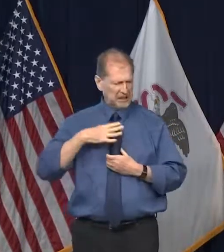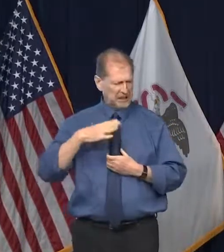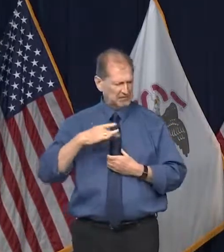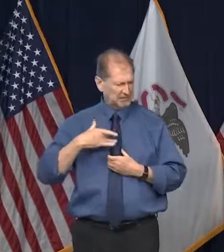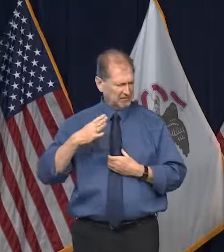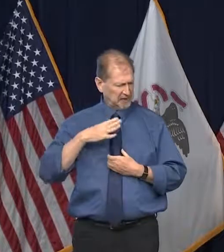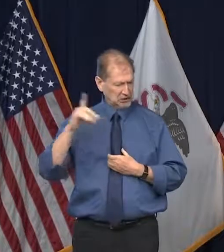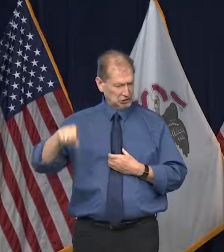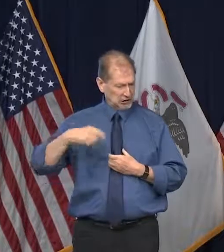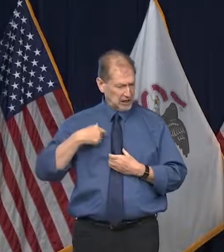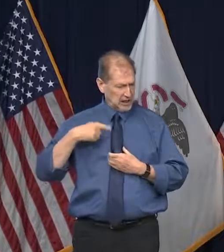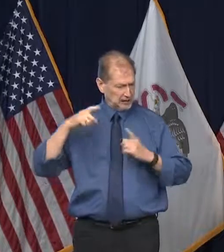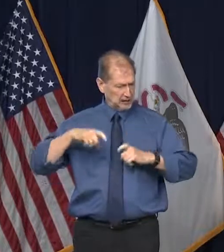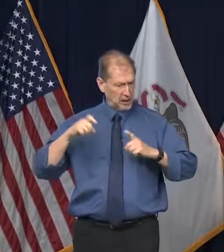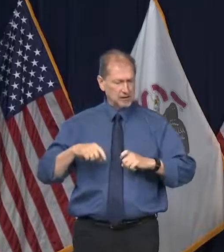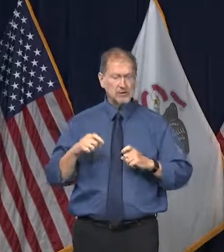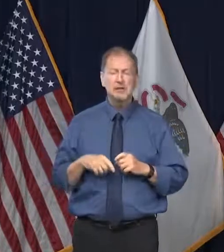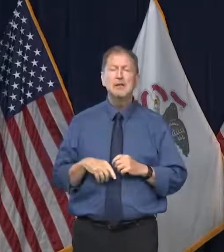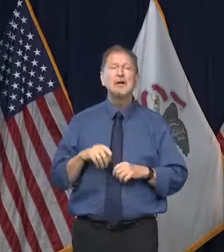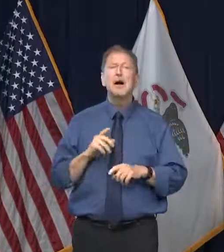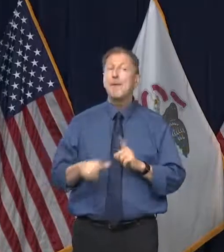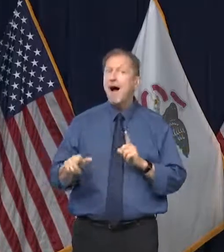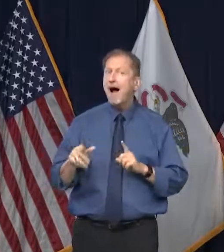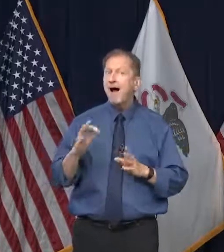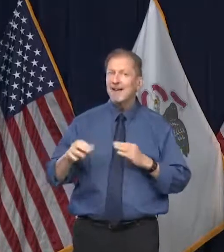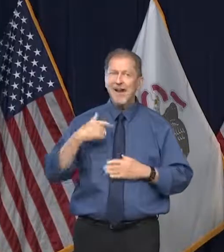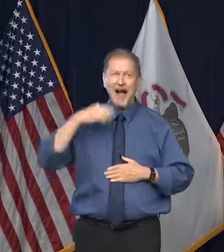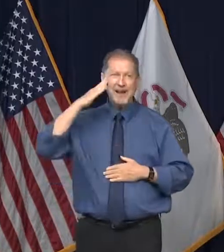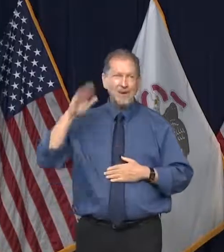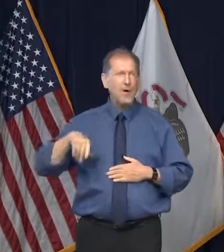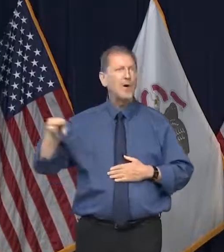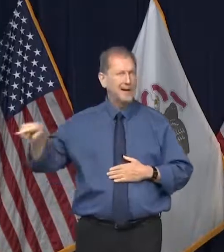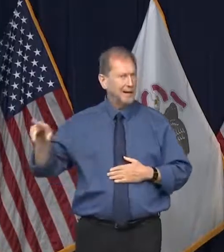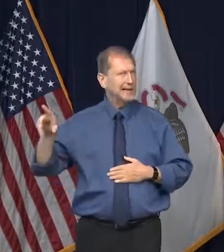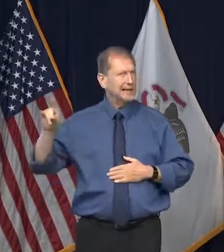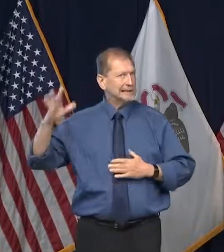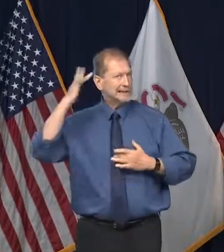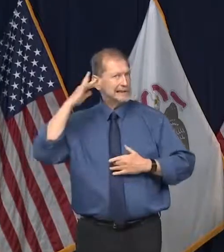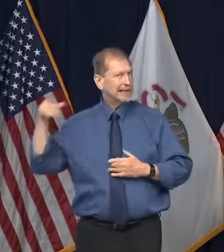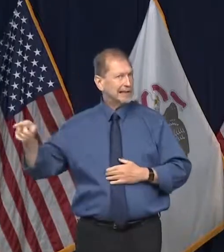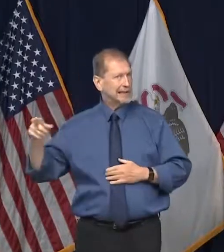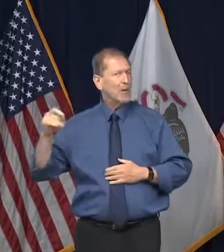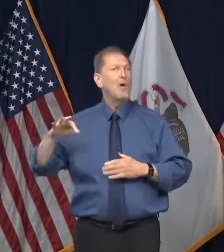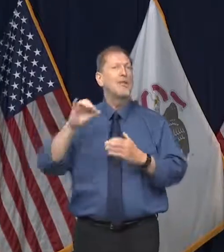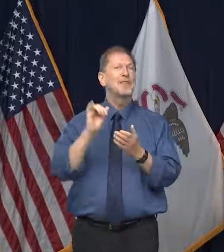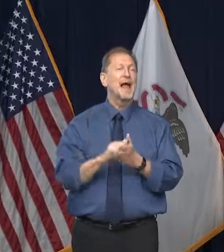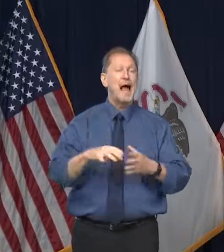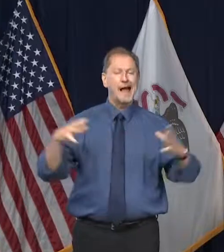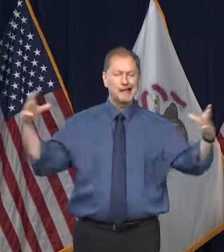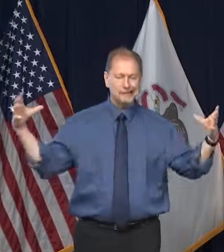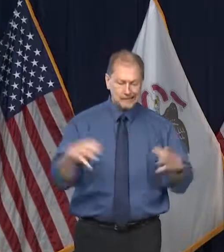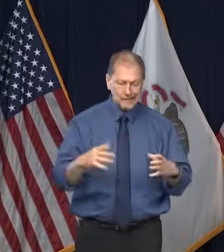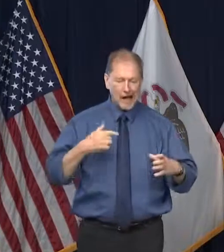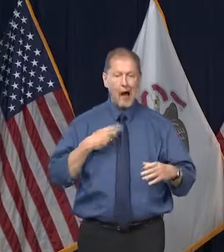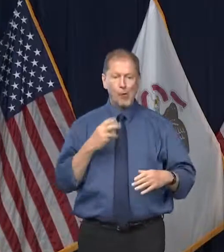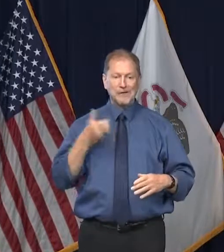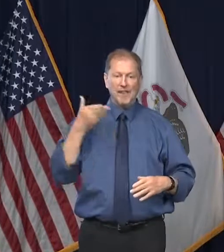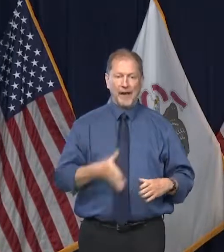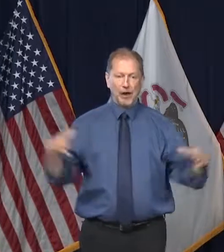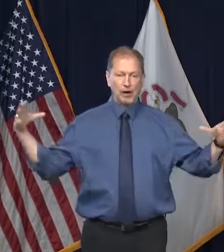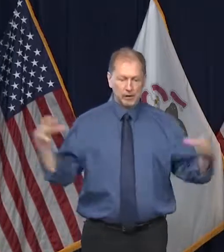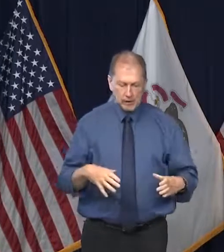symptoms, if you feel like you've been exposed to people or in an environment in which you could have